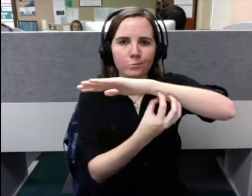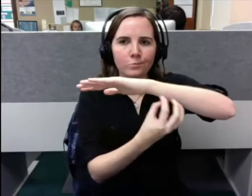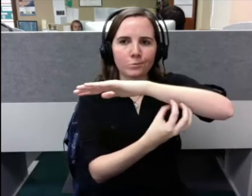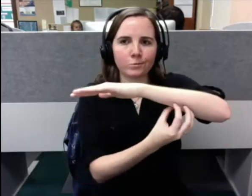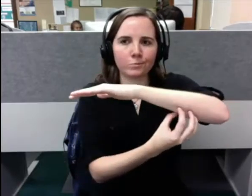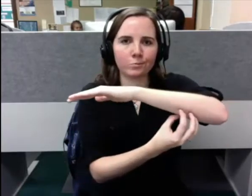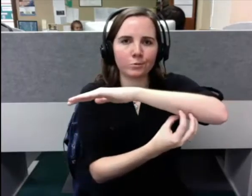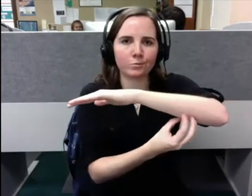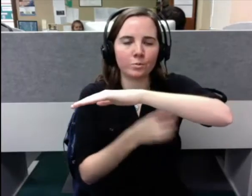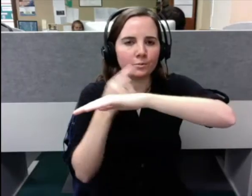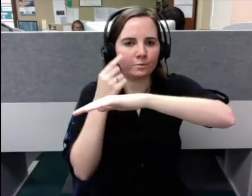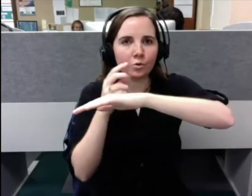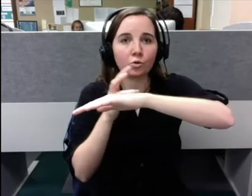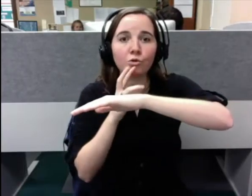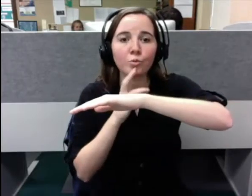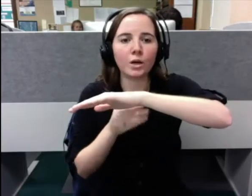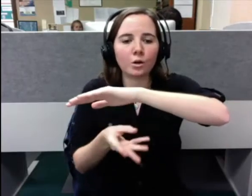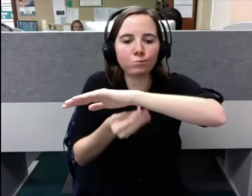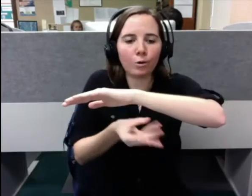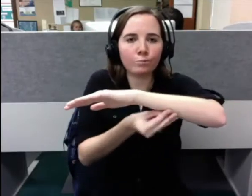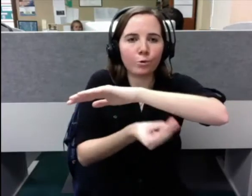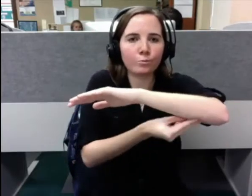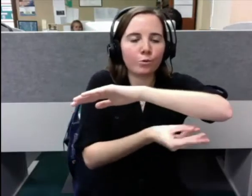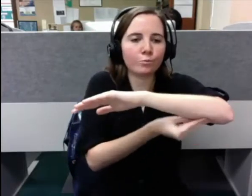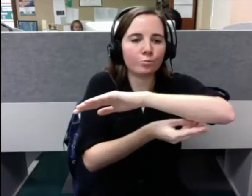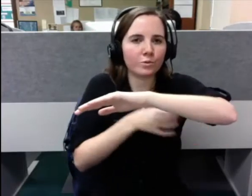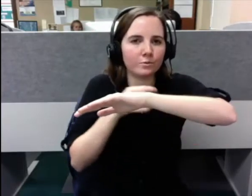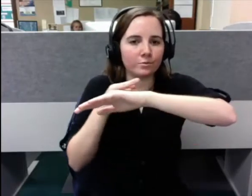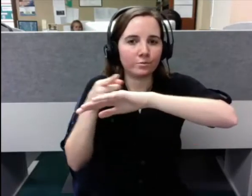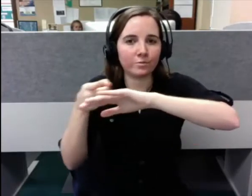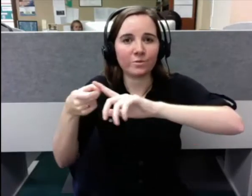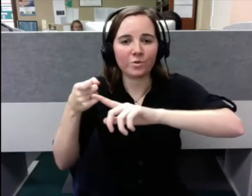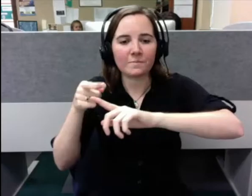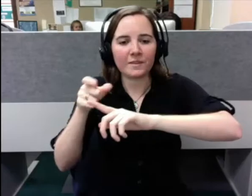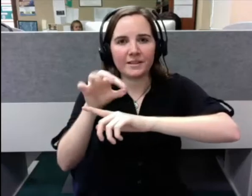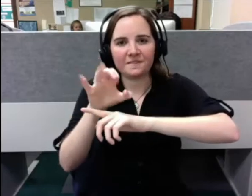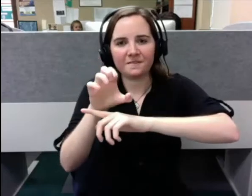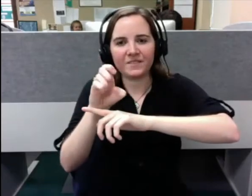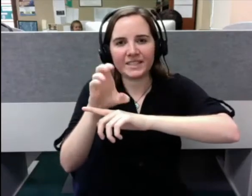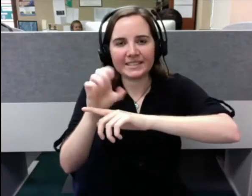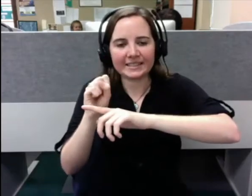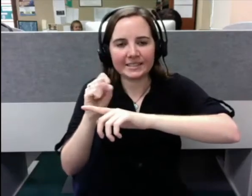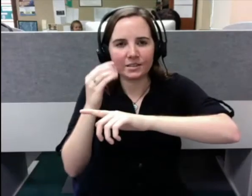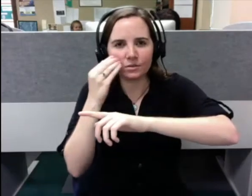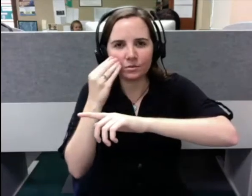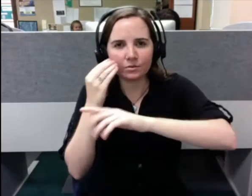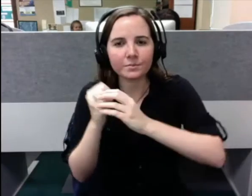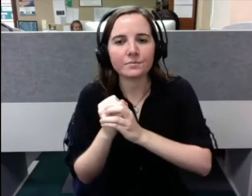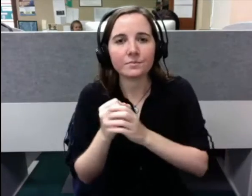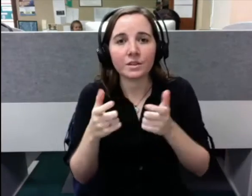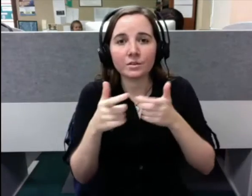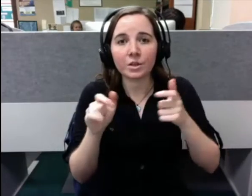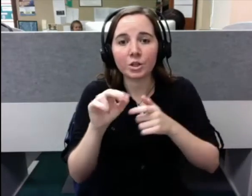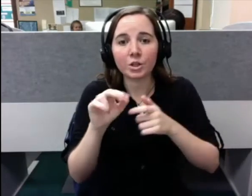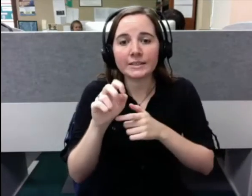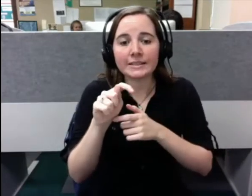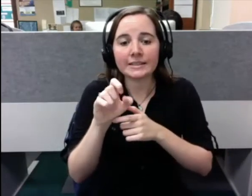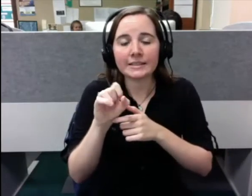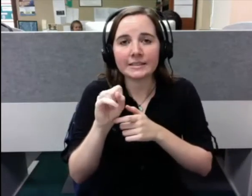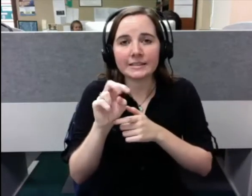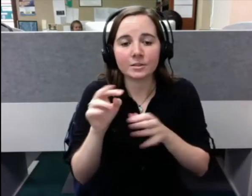crucial for allowing you to absorb water from undigested, unabsorbed material. Your large intestine does function very heavily